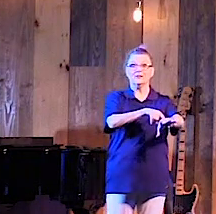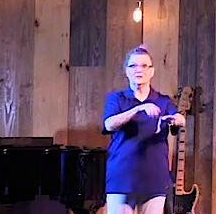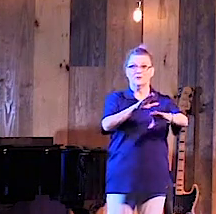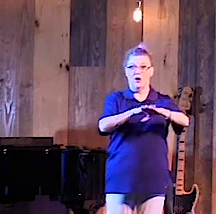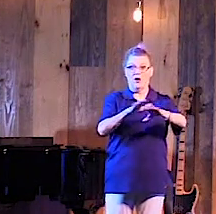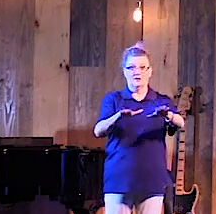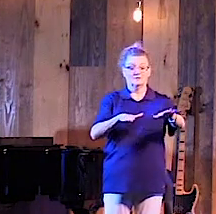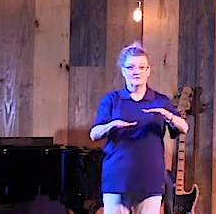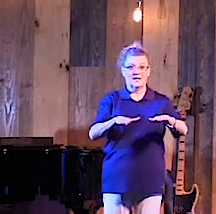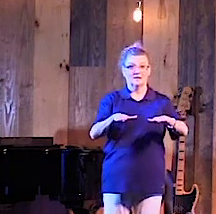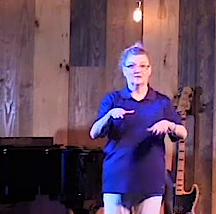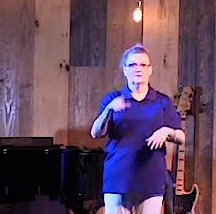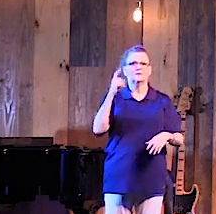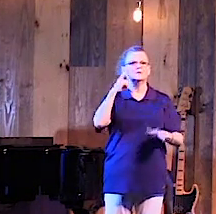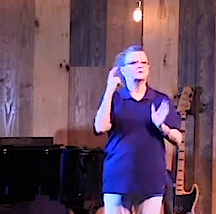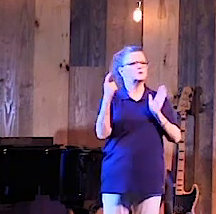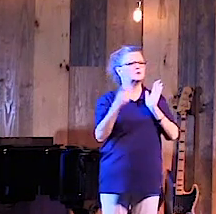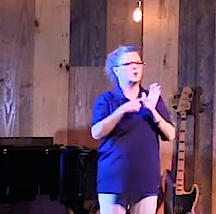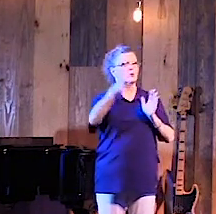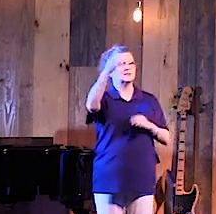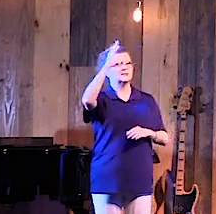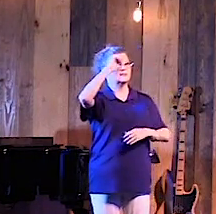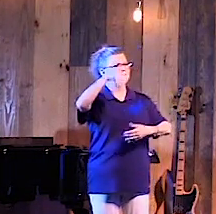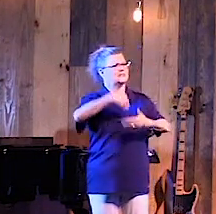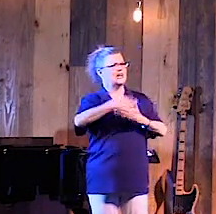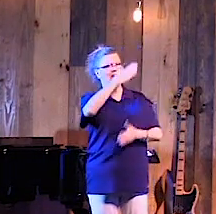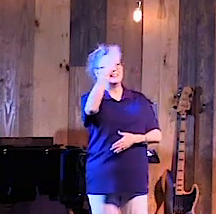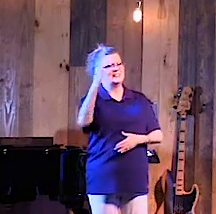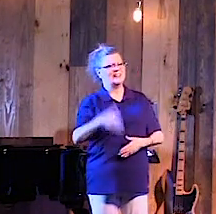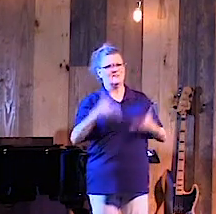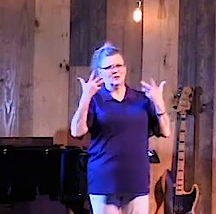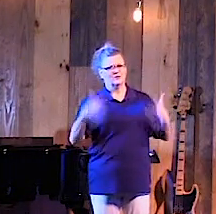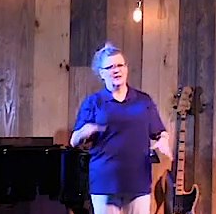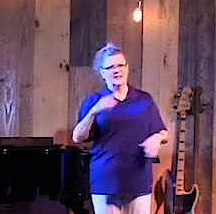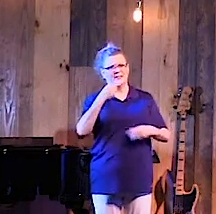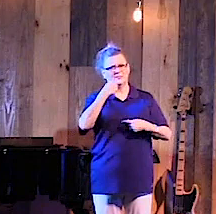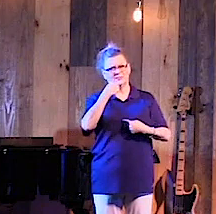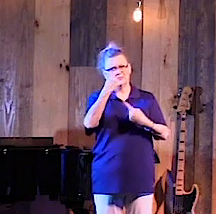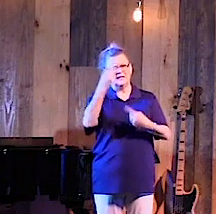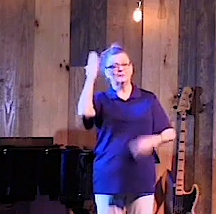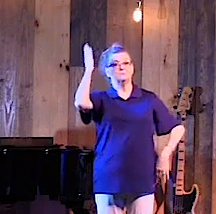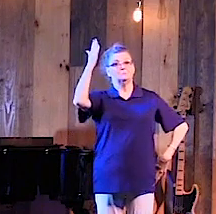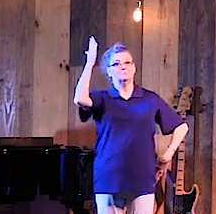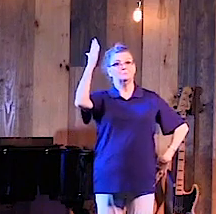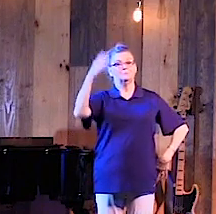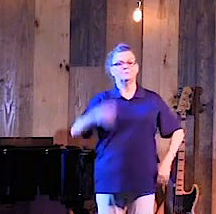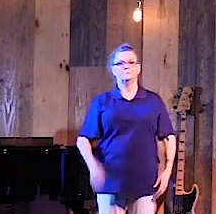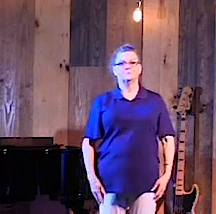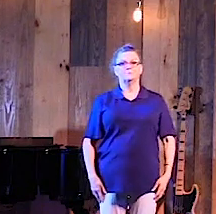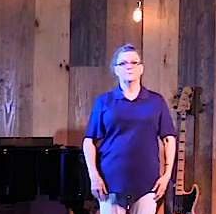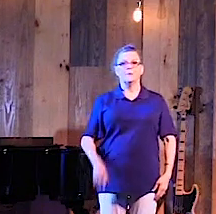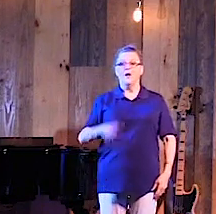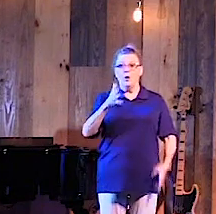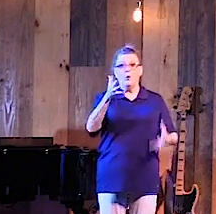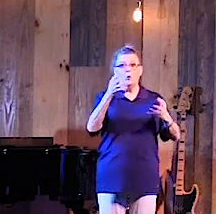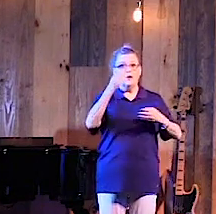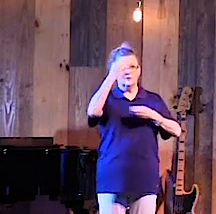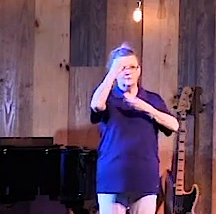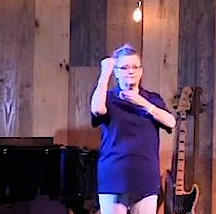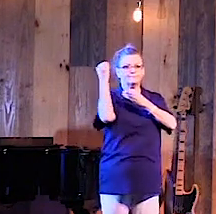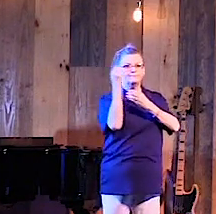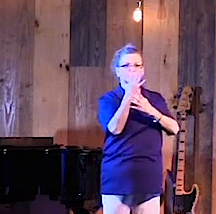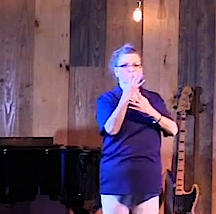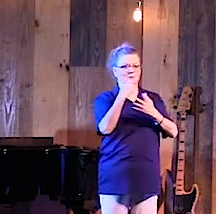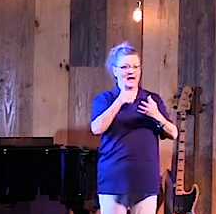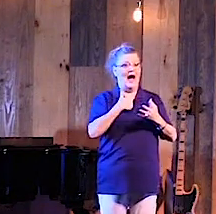you notice that the son never got through his prepared speech? I mean, the son had planned to tell his dad about his plan to become a servant and to